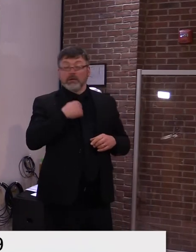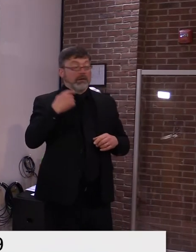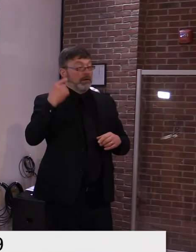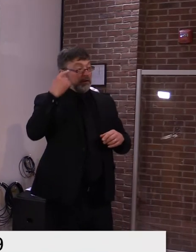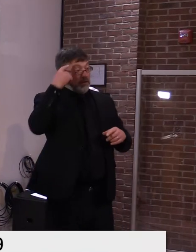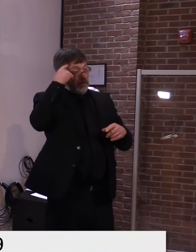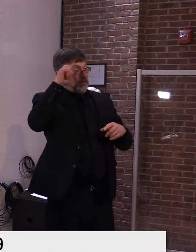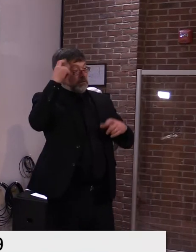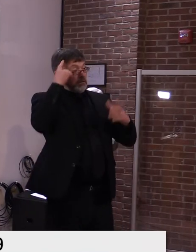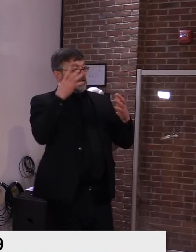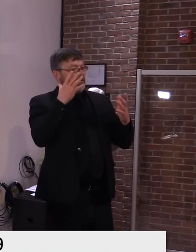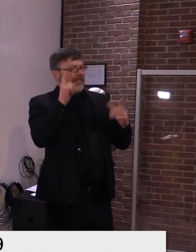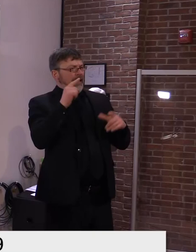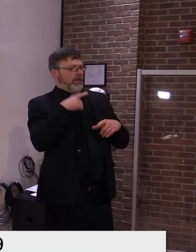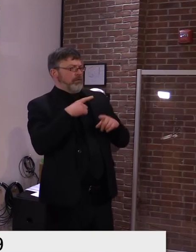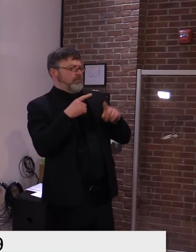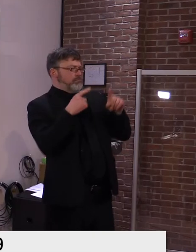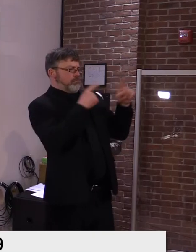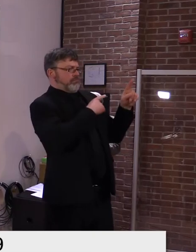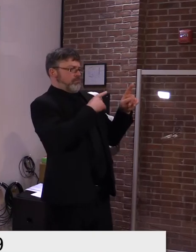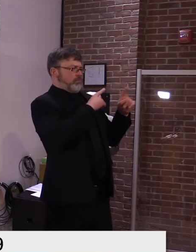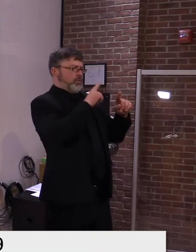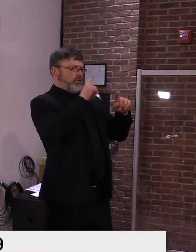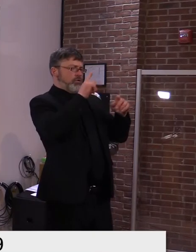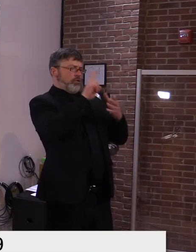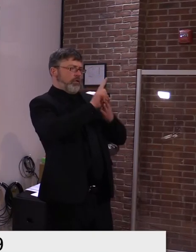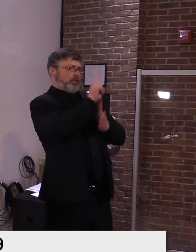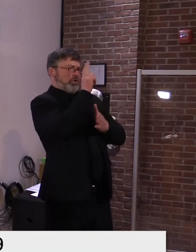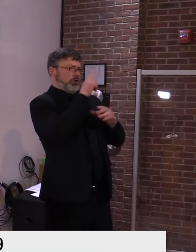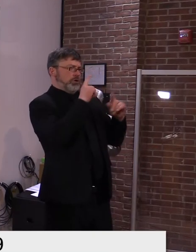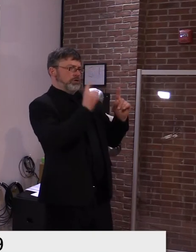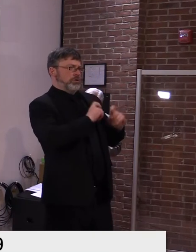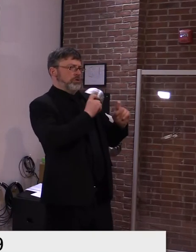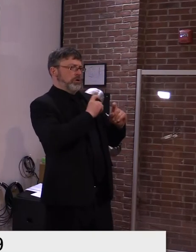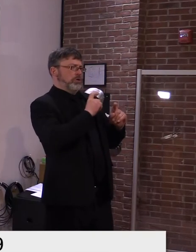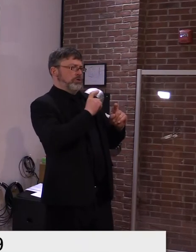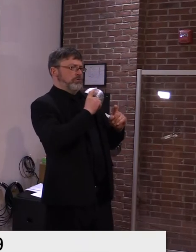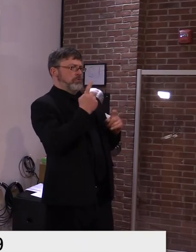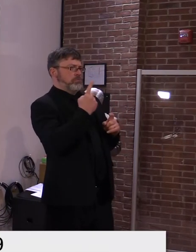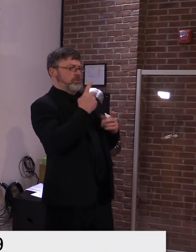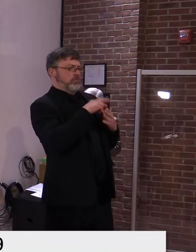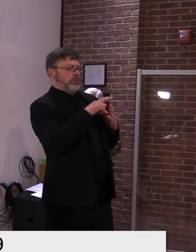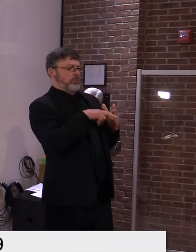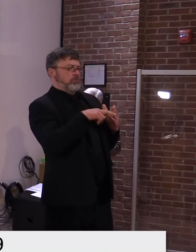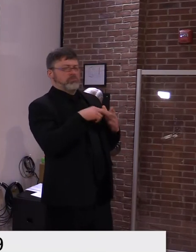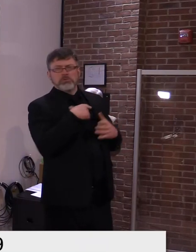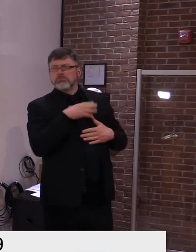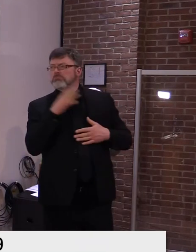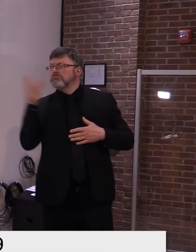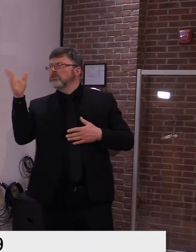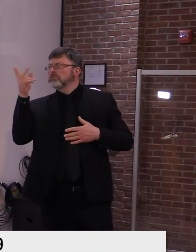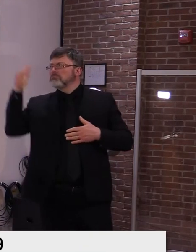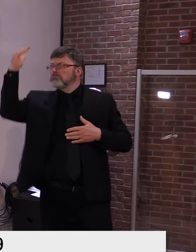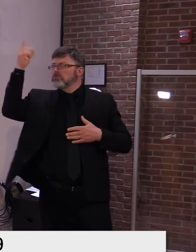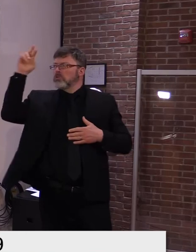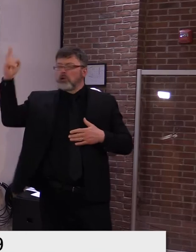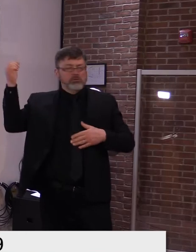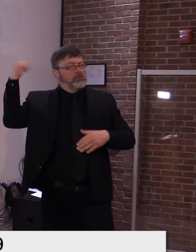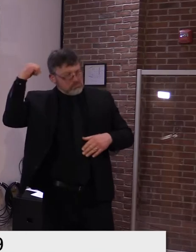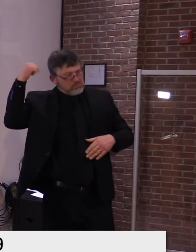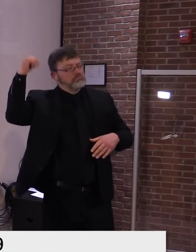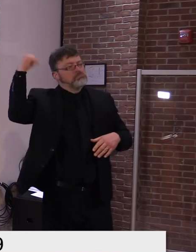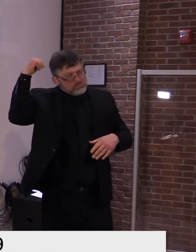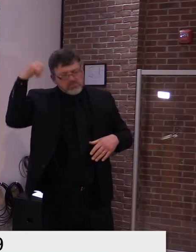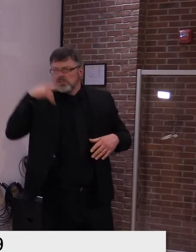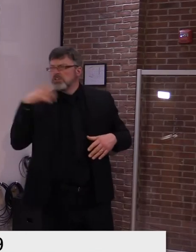may be something to that, and when the Broad does the testing and sends the results back. But I'll